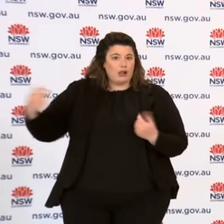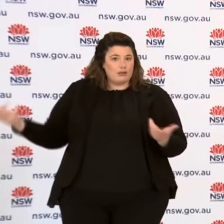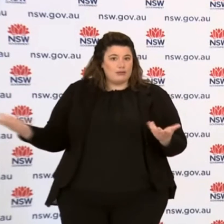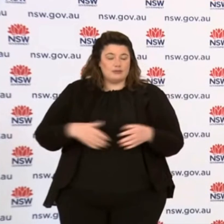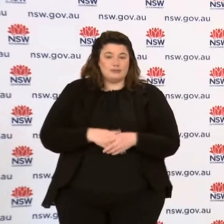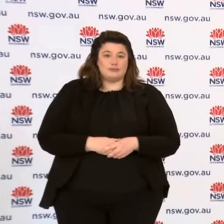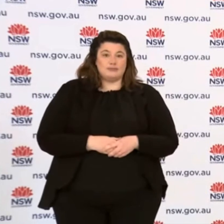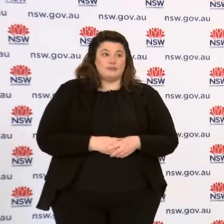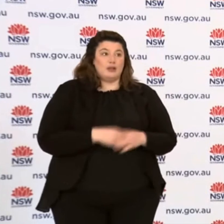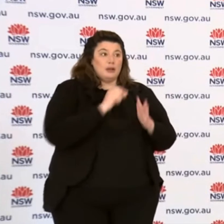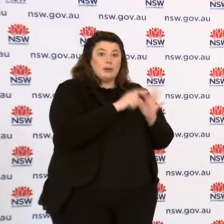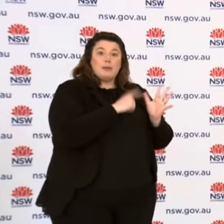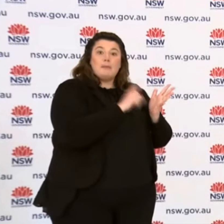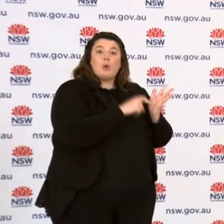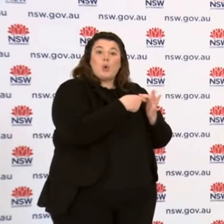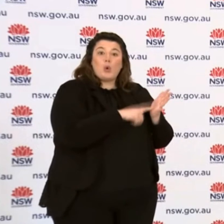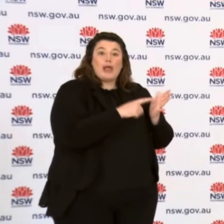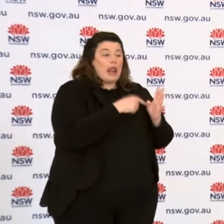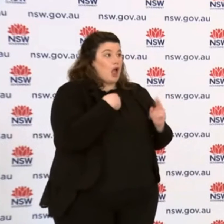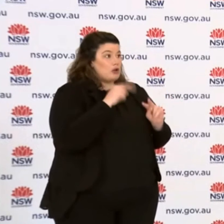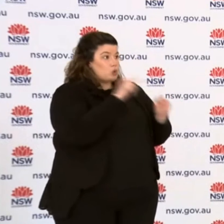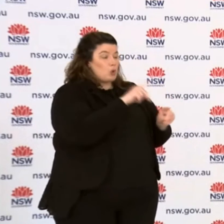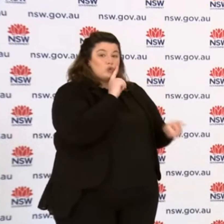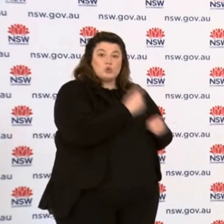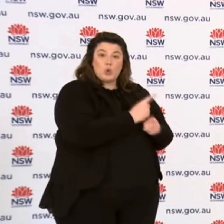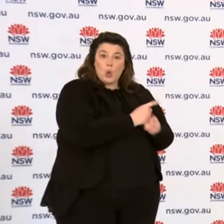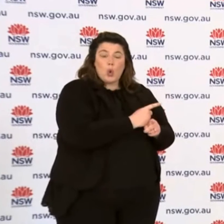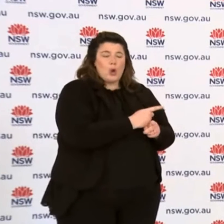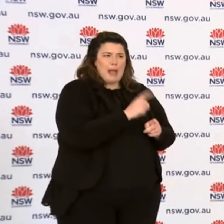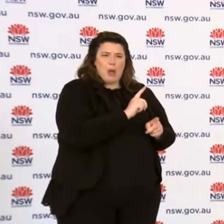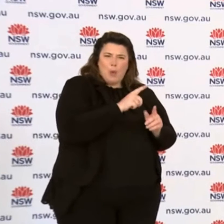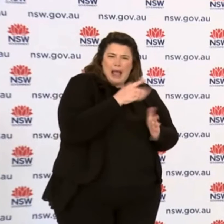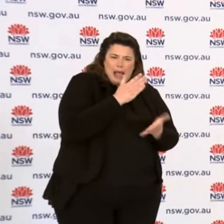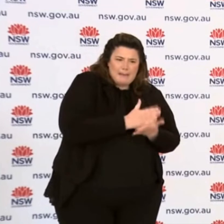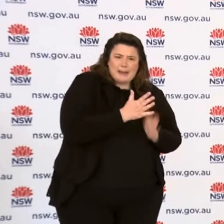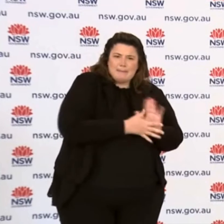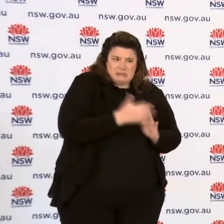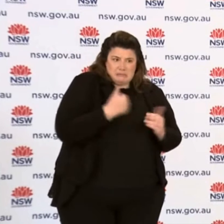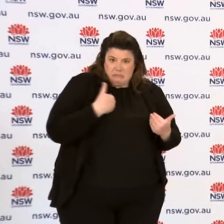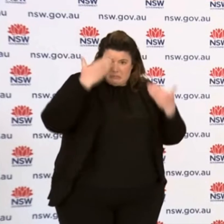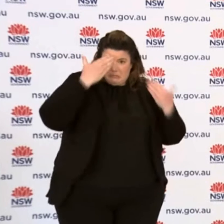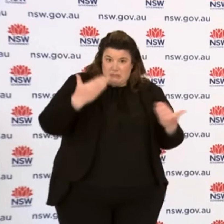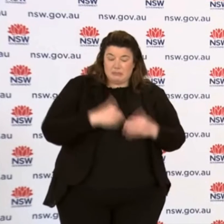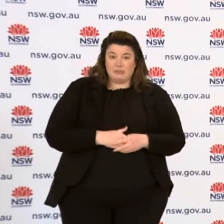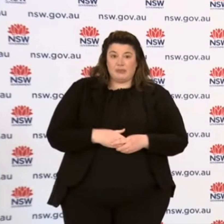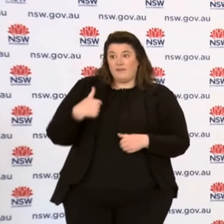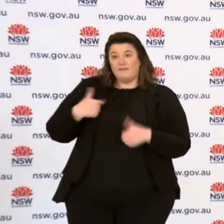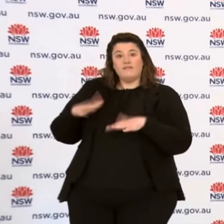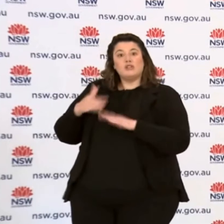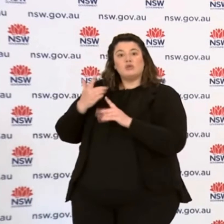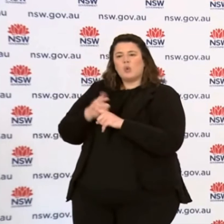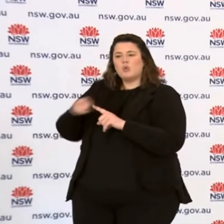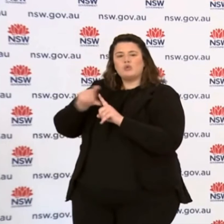He hasn't told us what that circuit breaker would be. I just heard what you thought it was, but I haven't heard that. And I checked with my own Chief Health Officer this morning, and she hasn't heard that